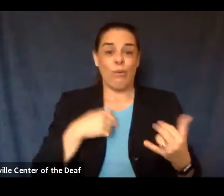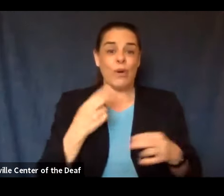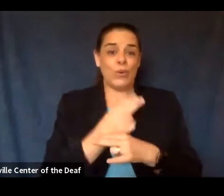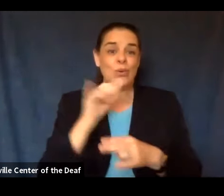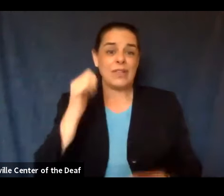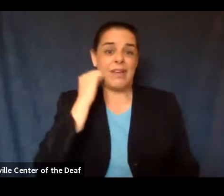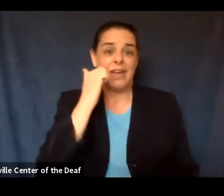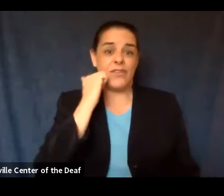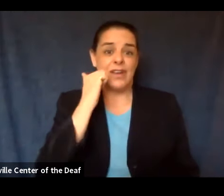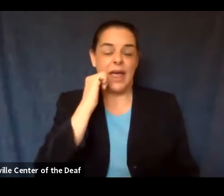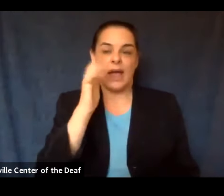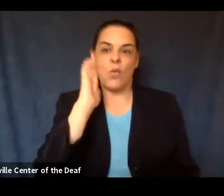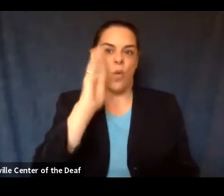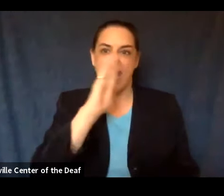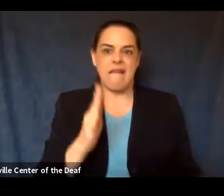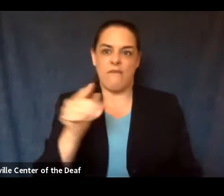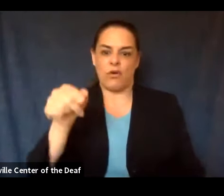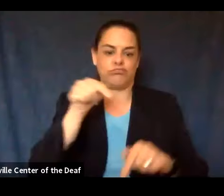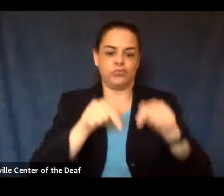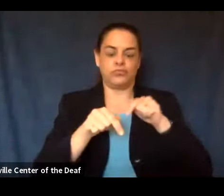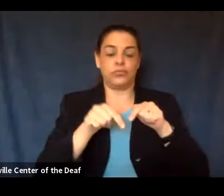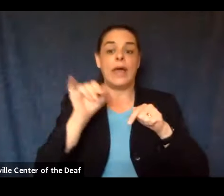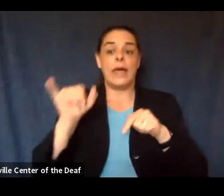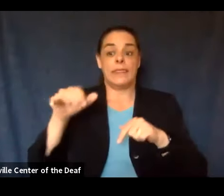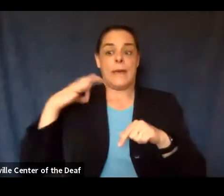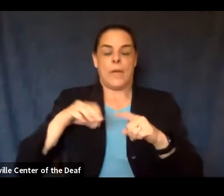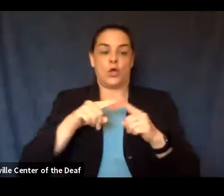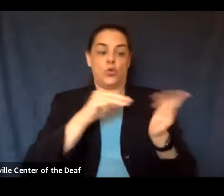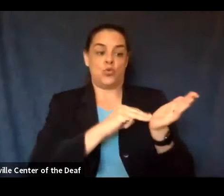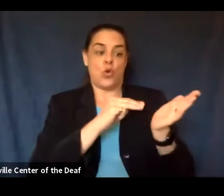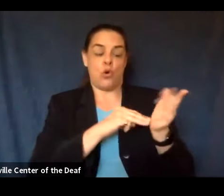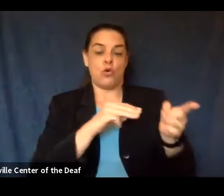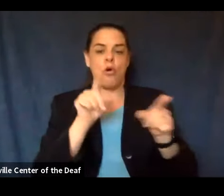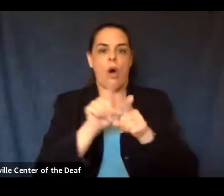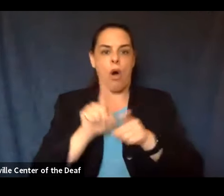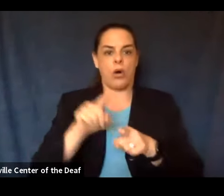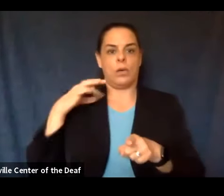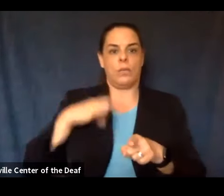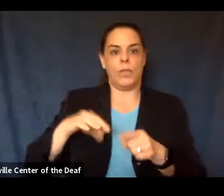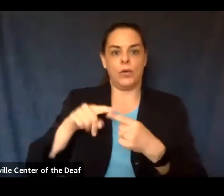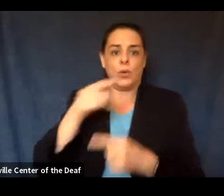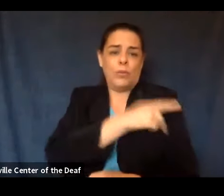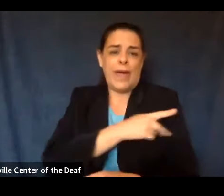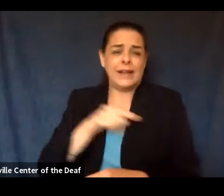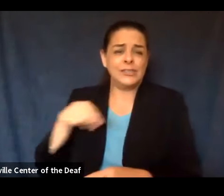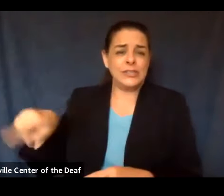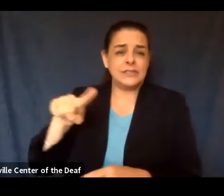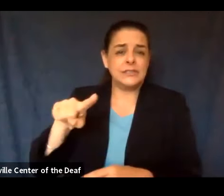we'll never go backwards. That is a benefit to the provider, and that is also a benefit to the patients that we serve.